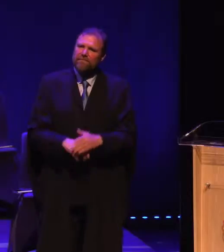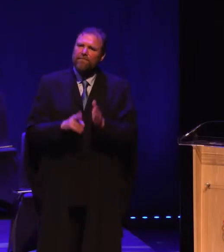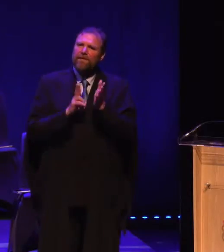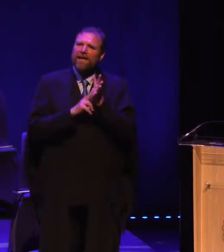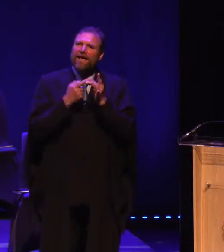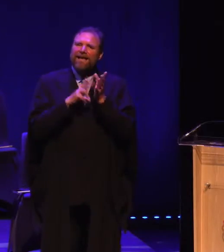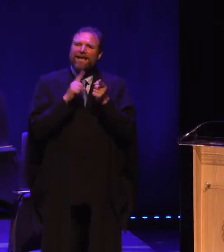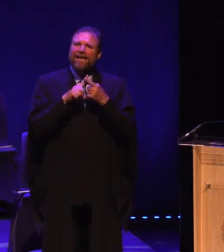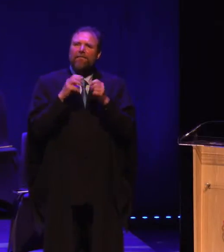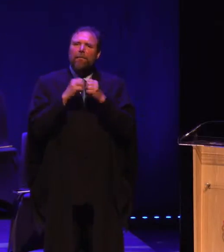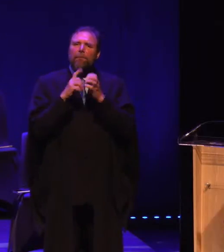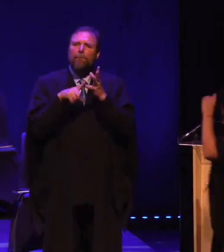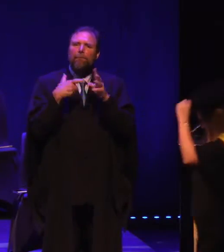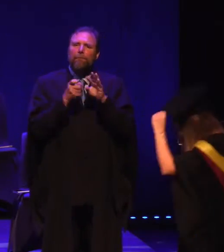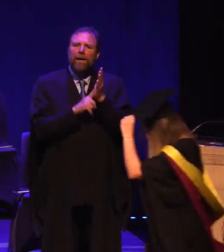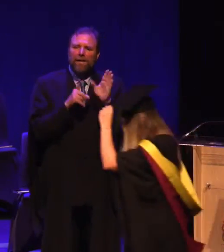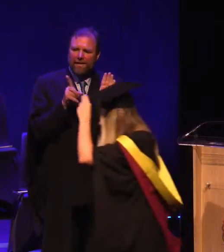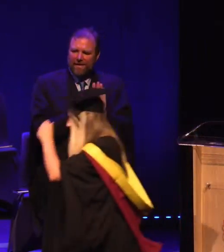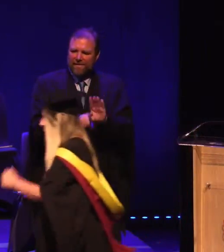Neve Buckley.